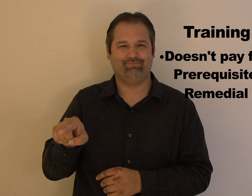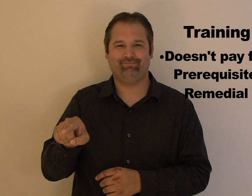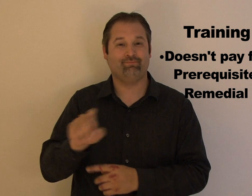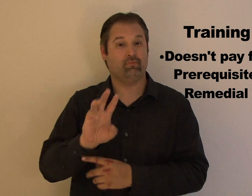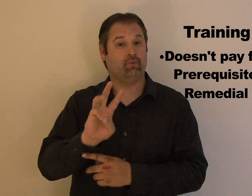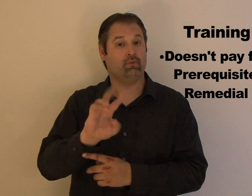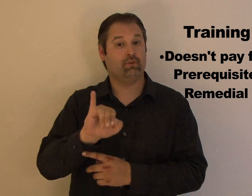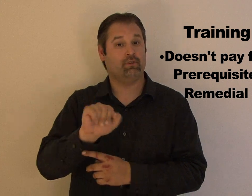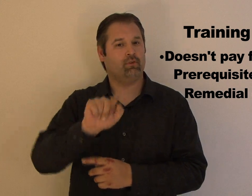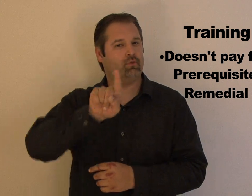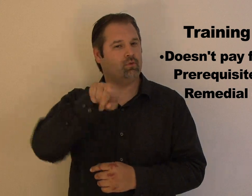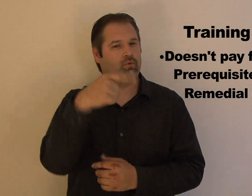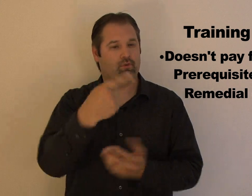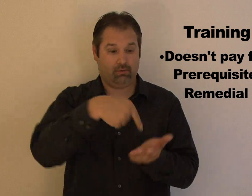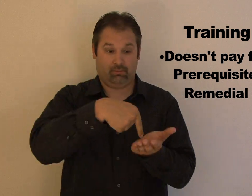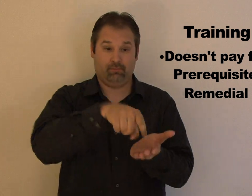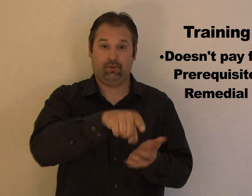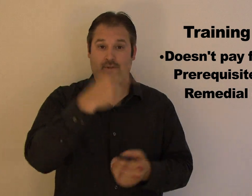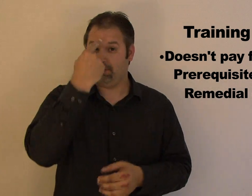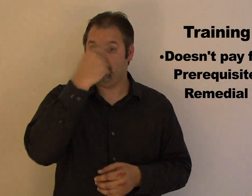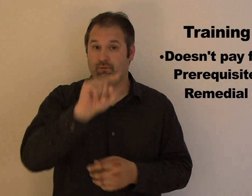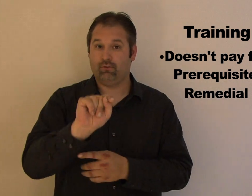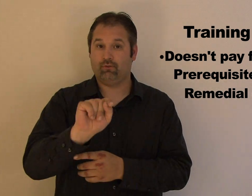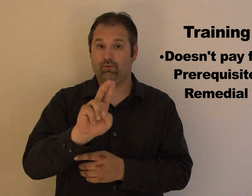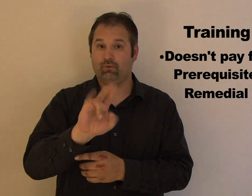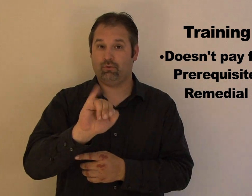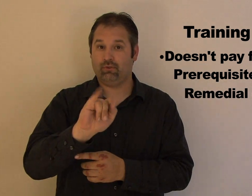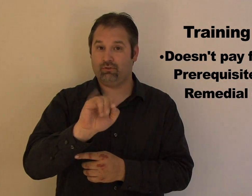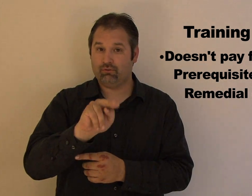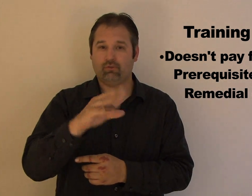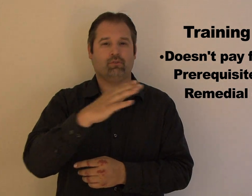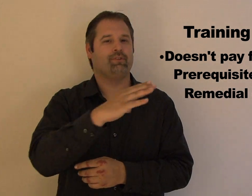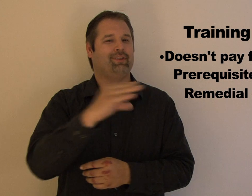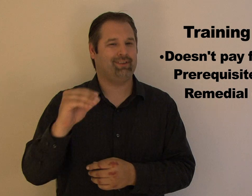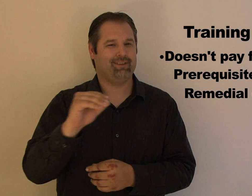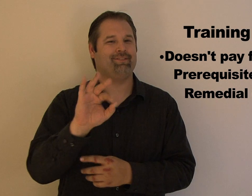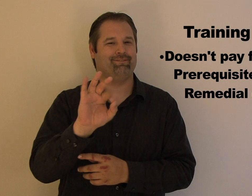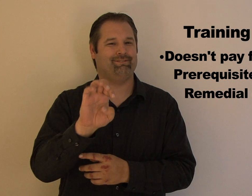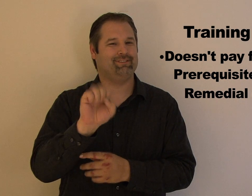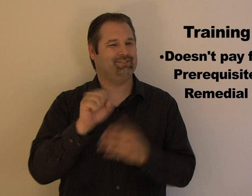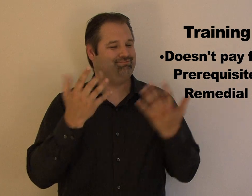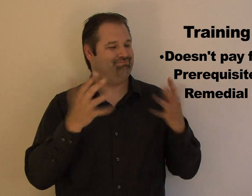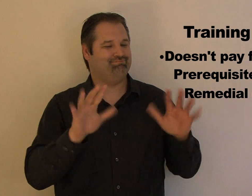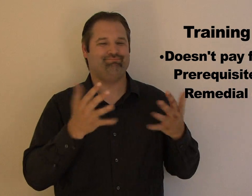WIA pays for tuition and fees only. It will not pay for hardware or software.